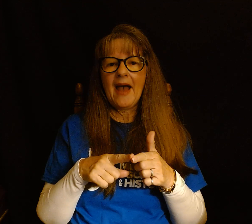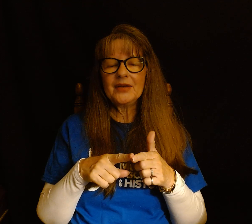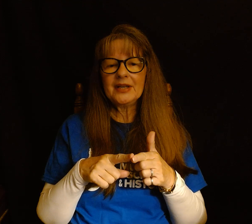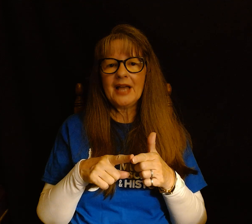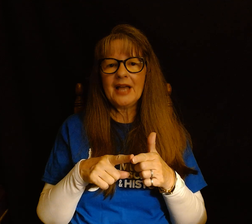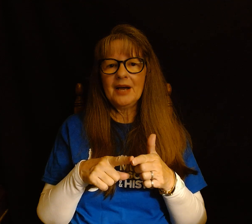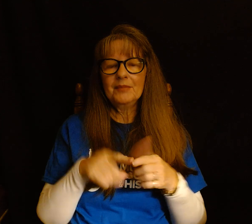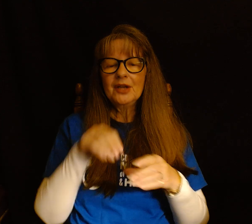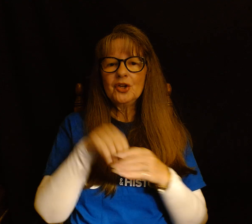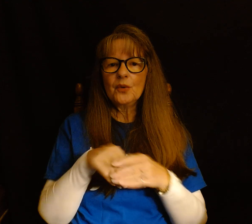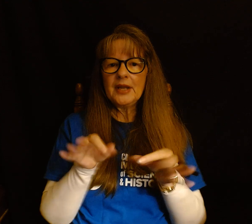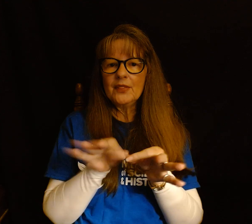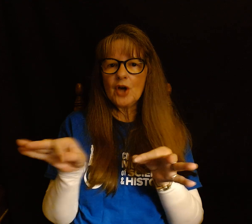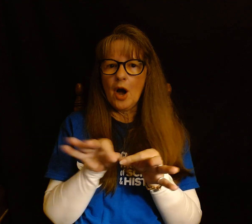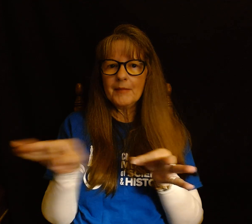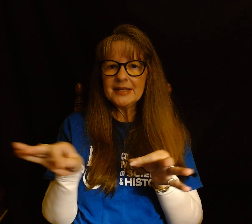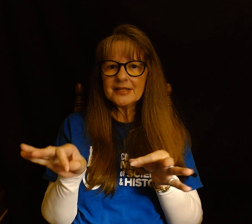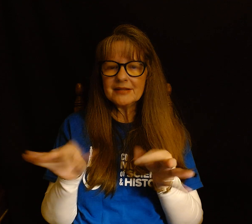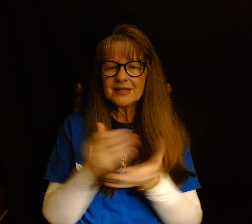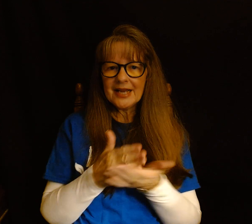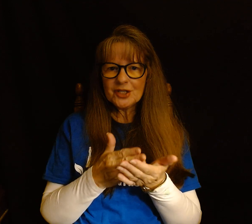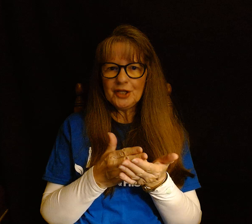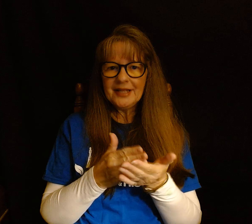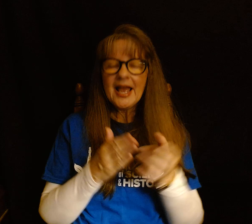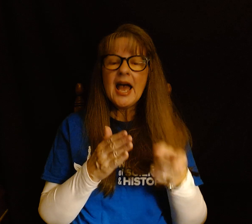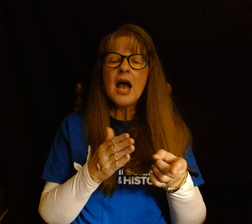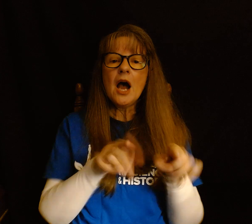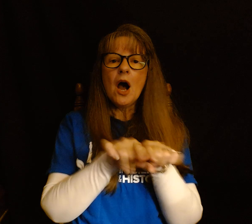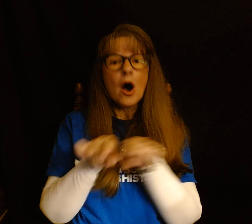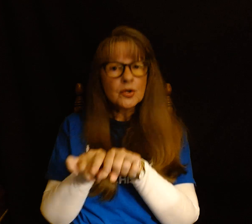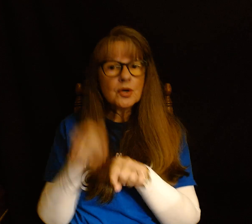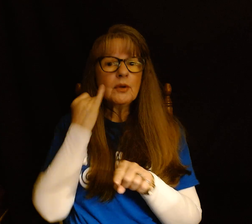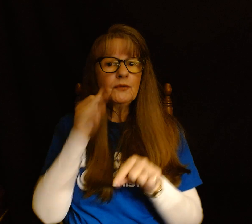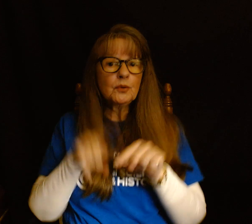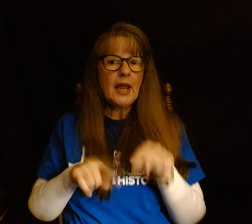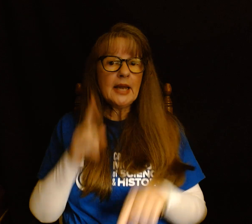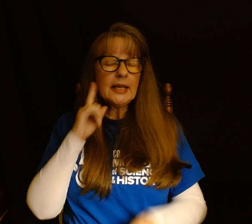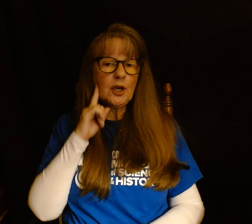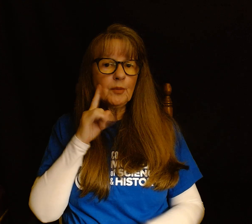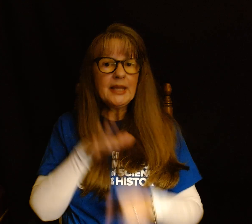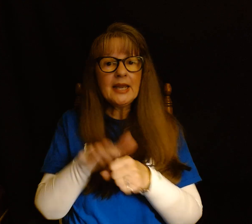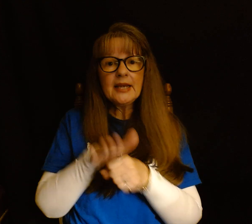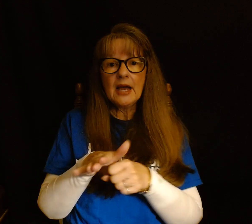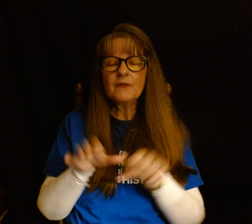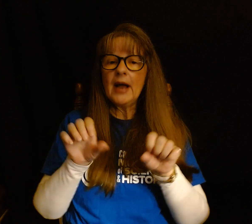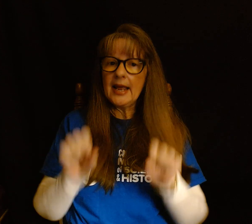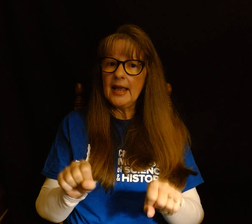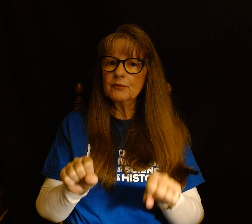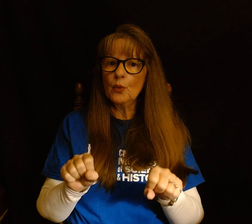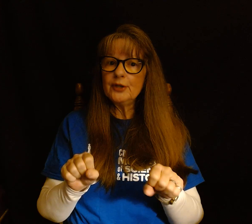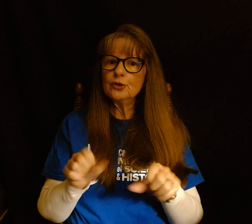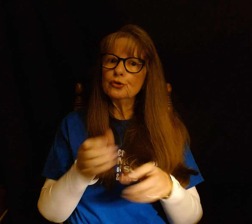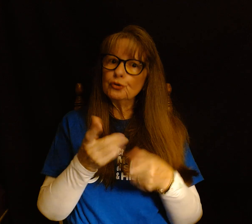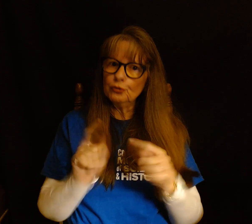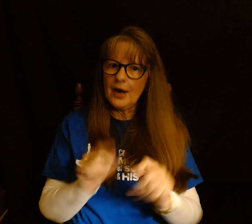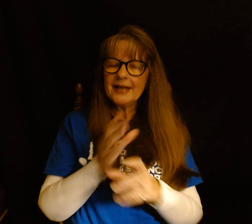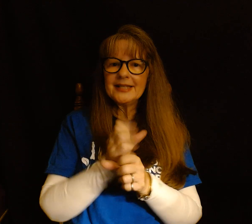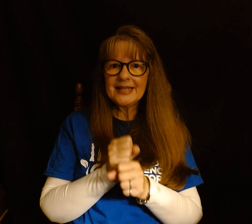it, in the comments section. Also, if you can't hear me enough, I am going to try to get